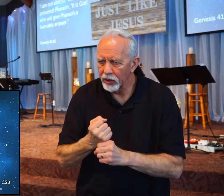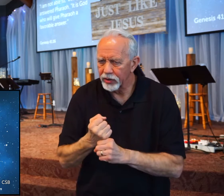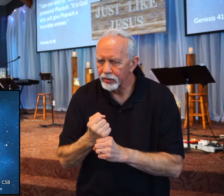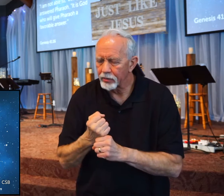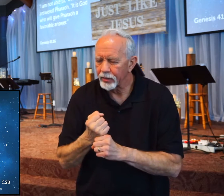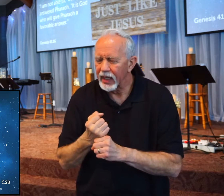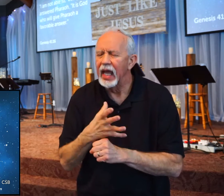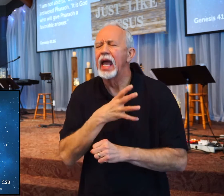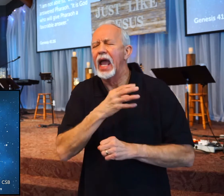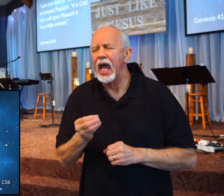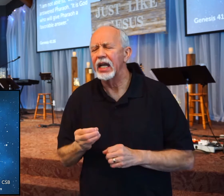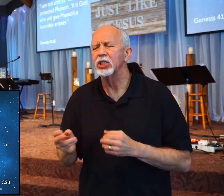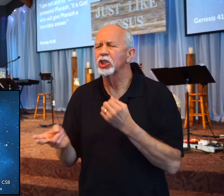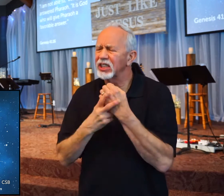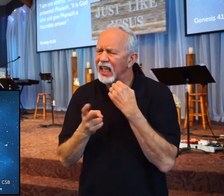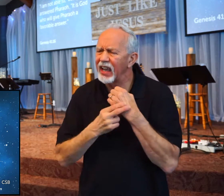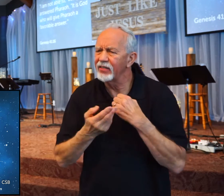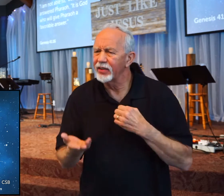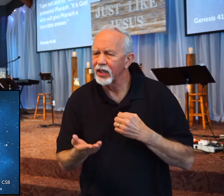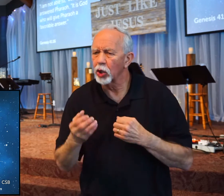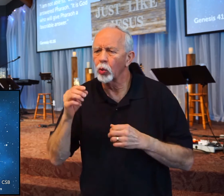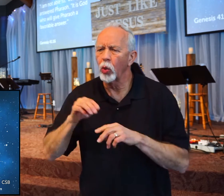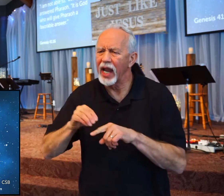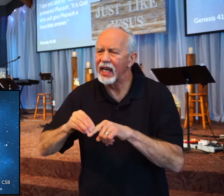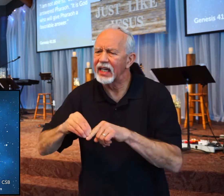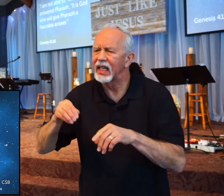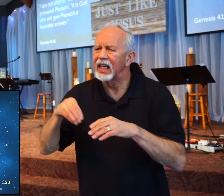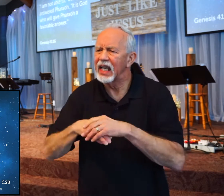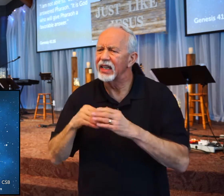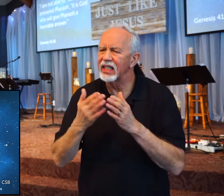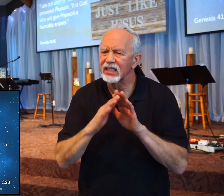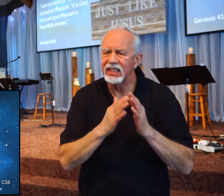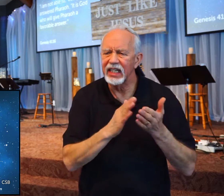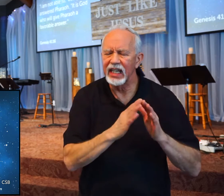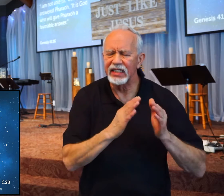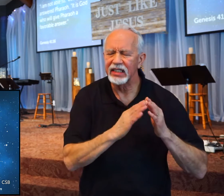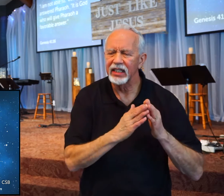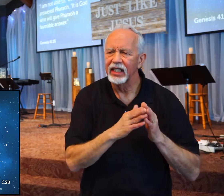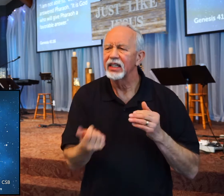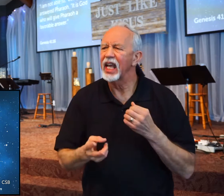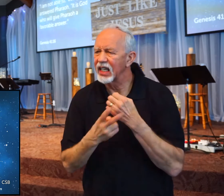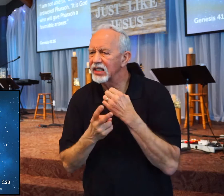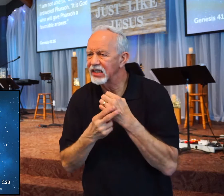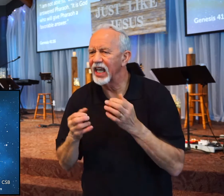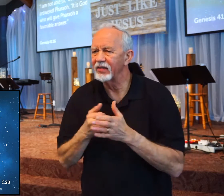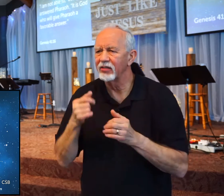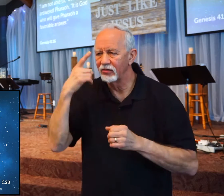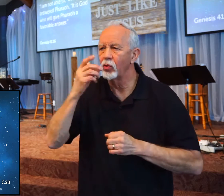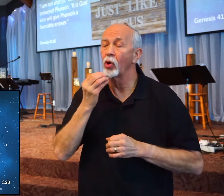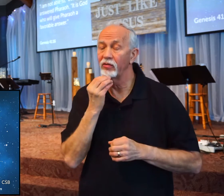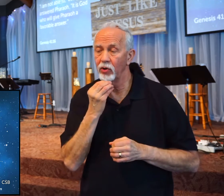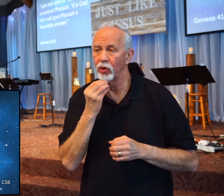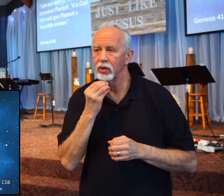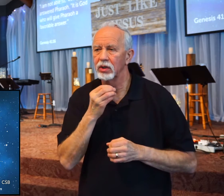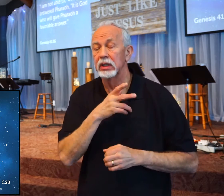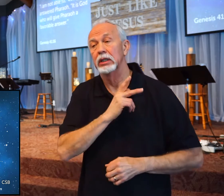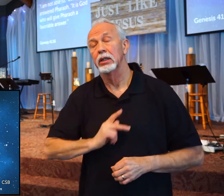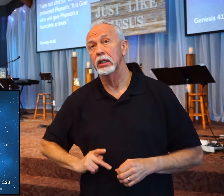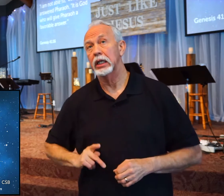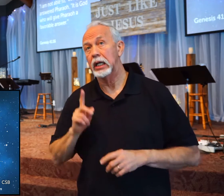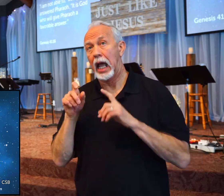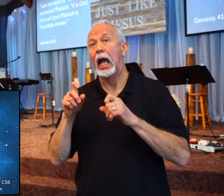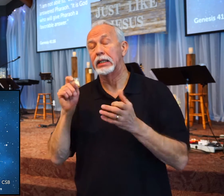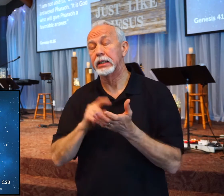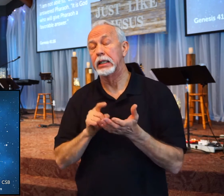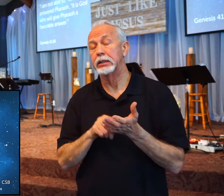authority, they would store the grain in the cities, so they may preserve it as food. And so Pharaoh asked this in verse 38.